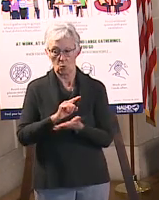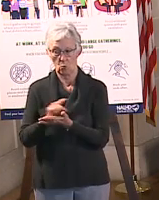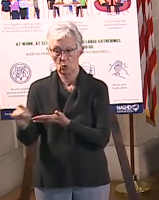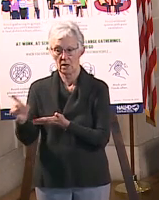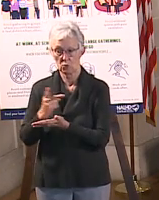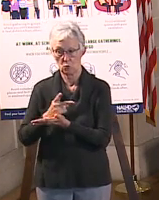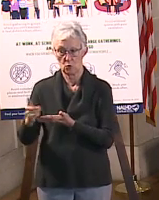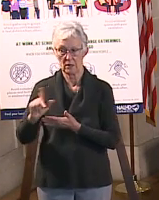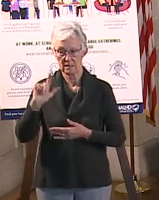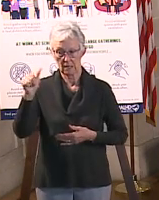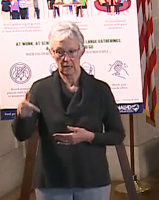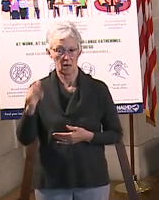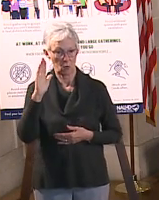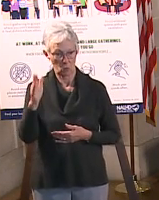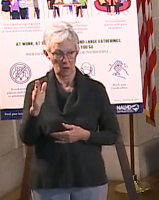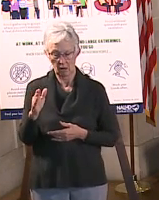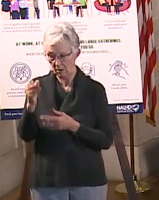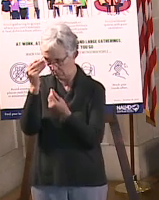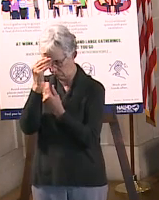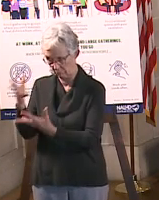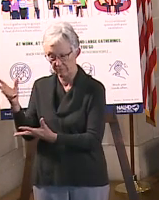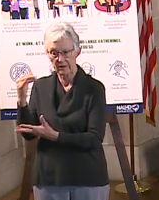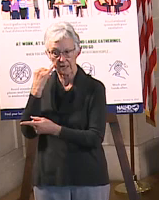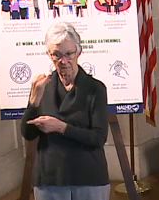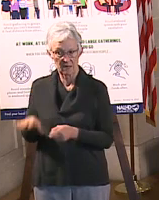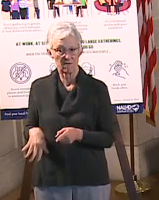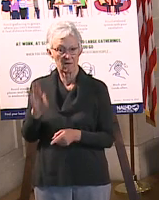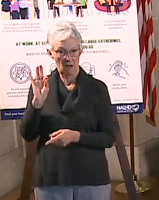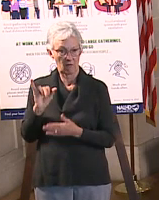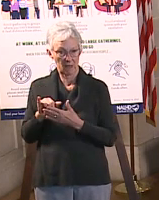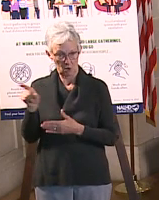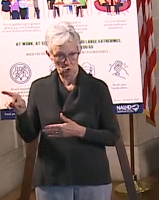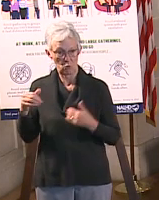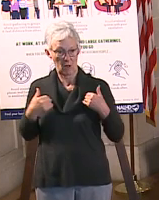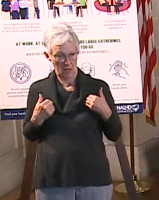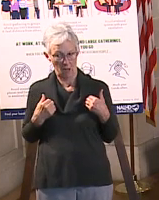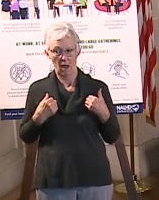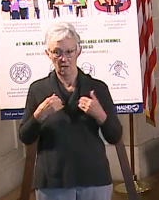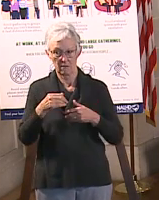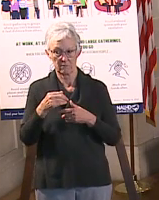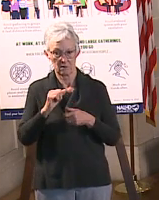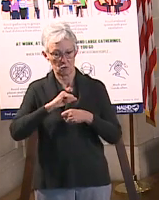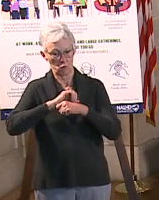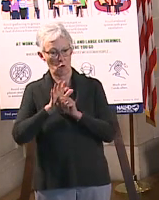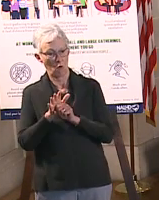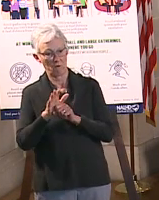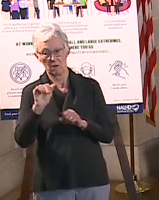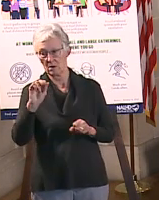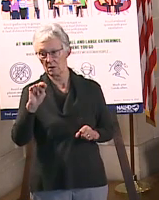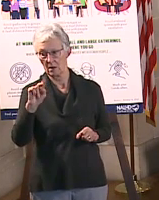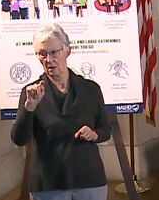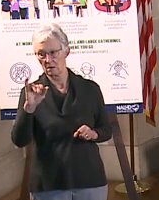antibodies. They do this through the Red Cross Blood app or through the donor portal on